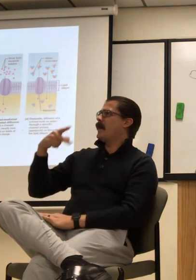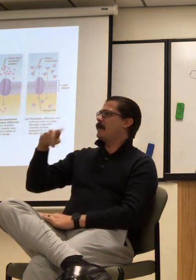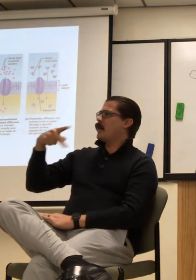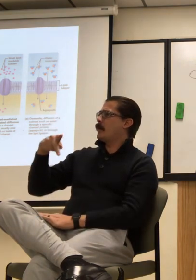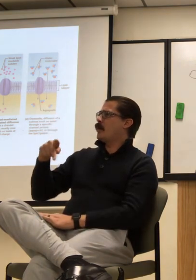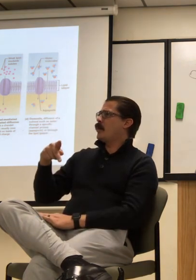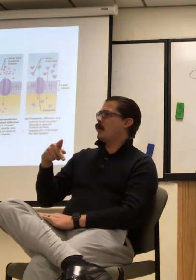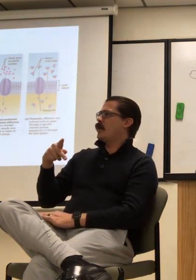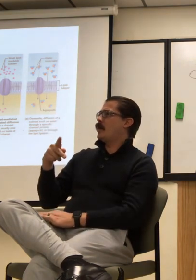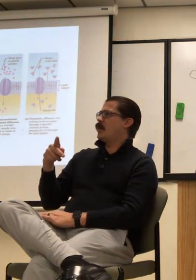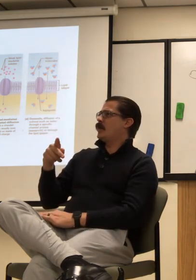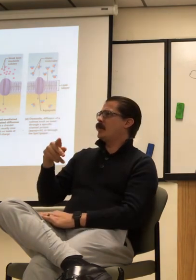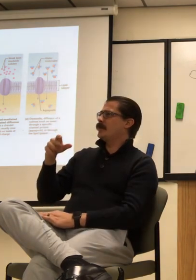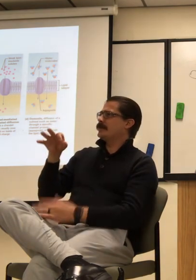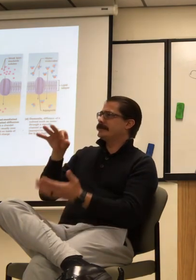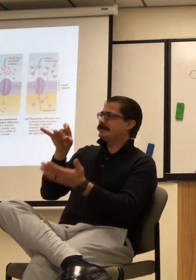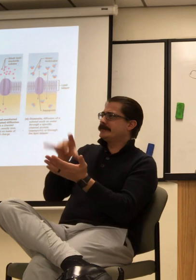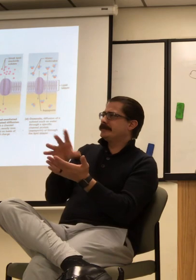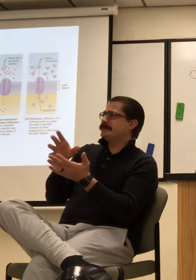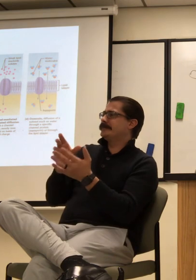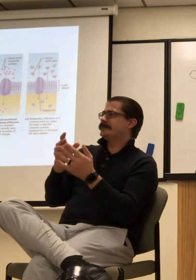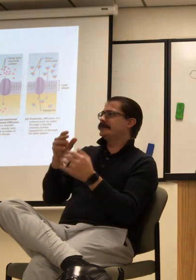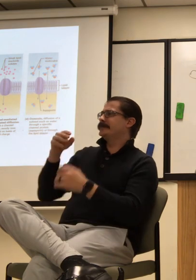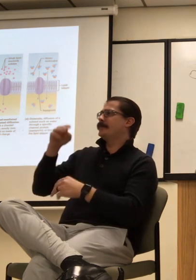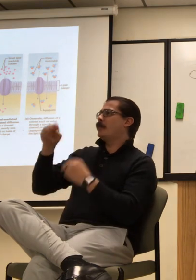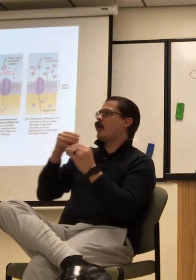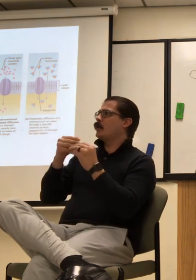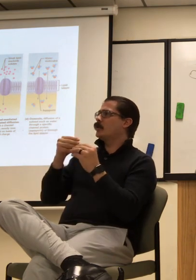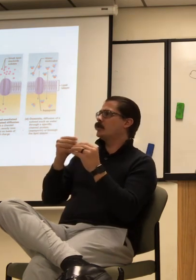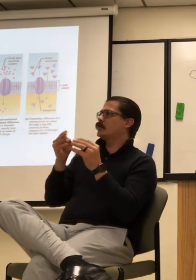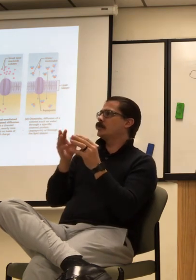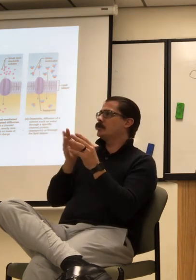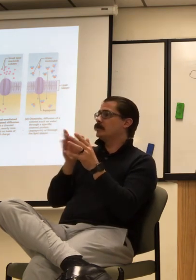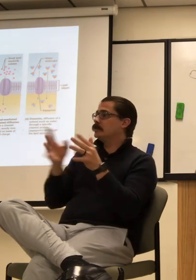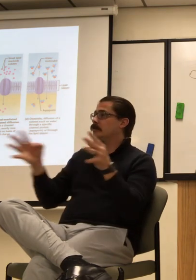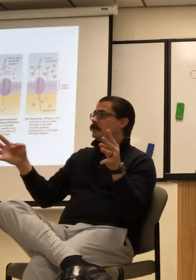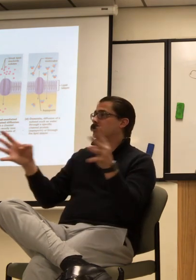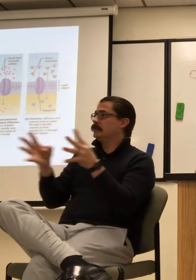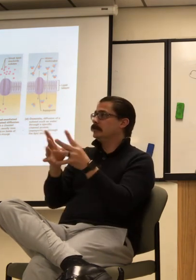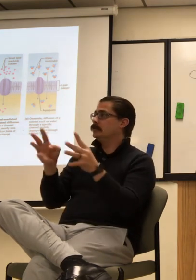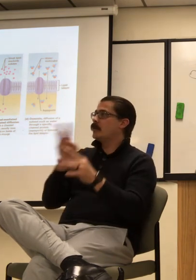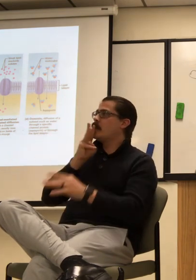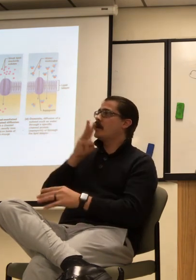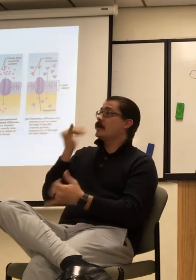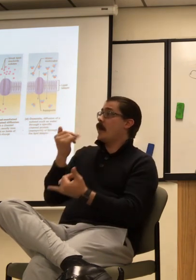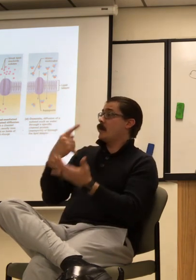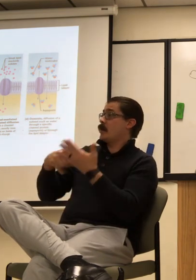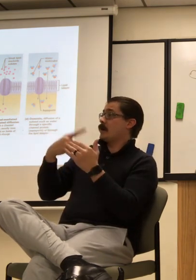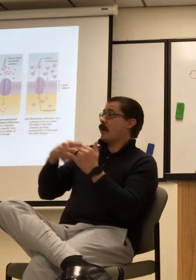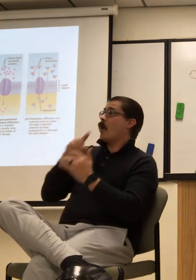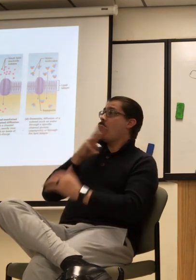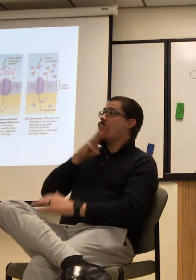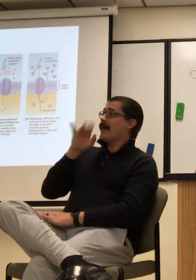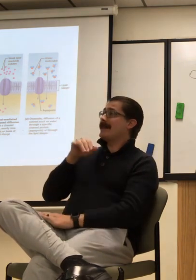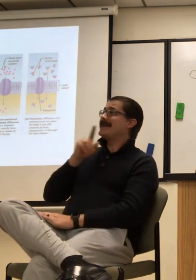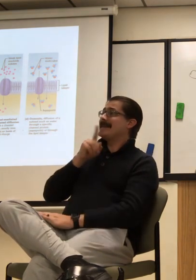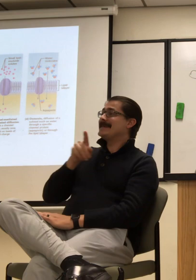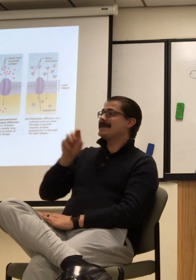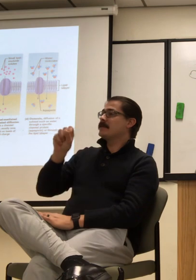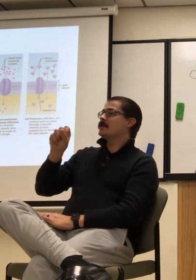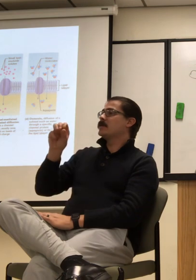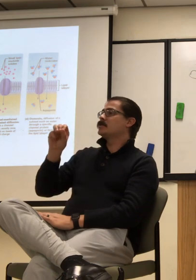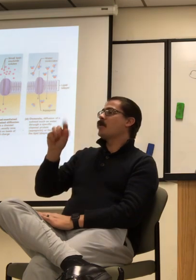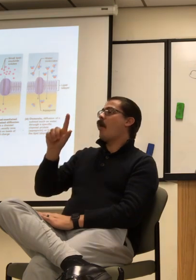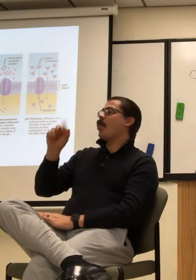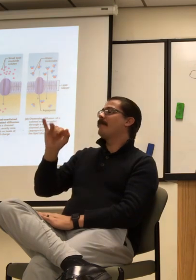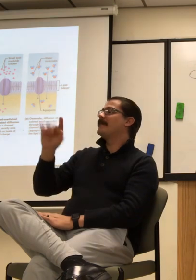of easy to see when the purple molecules diffuse in the water. But now you're talking about water, which is the solvent of most things.